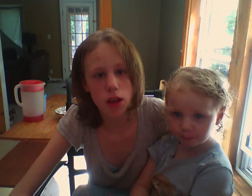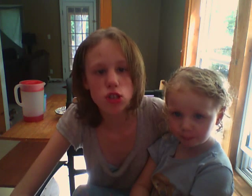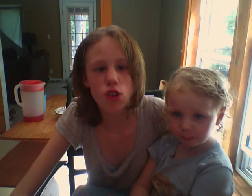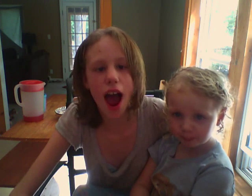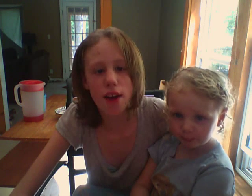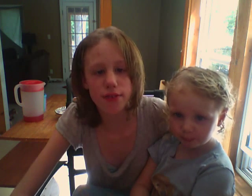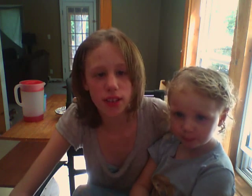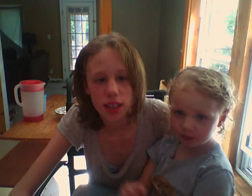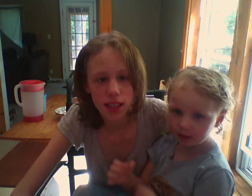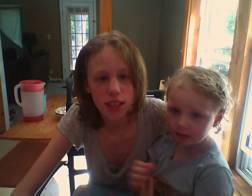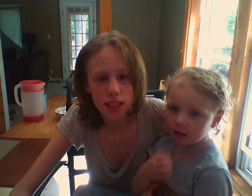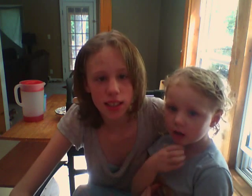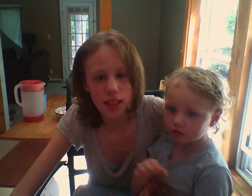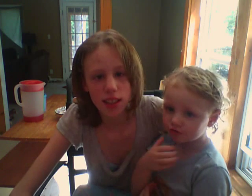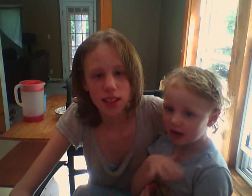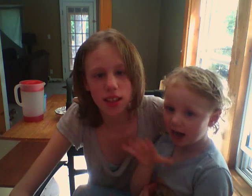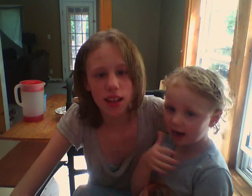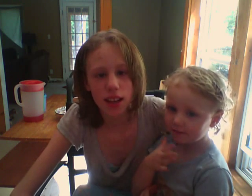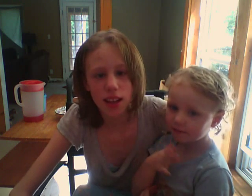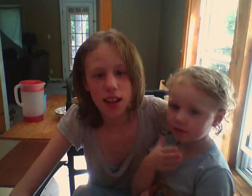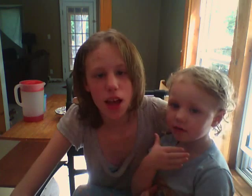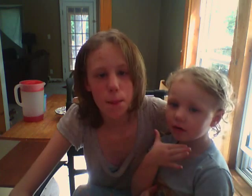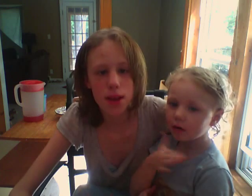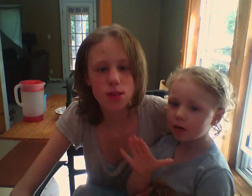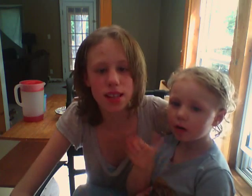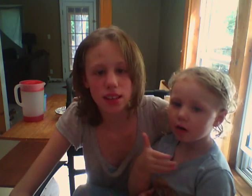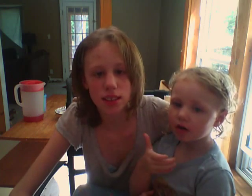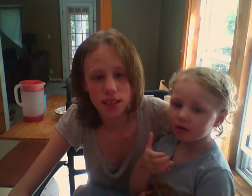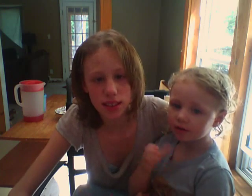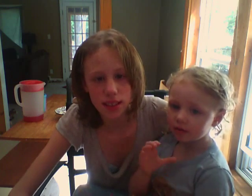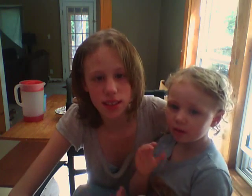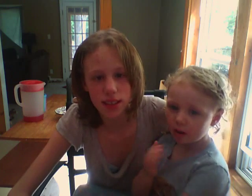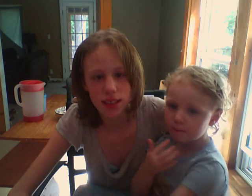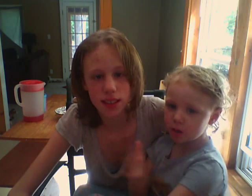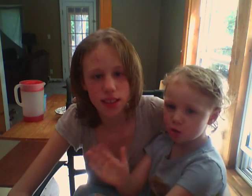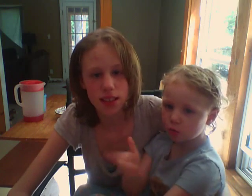Draft Draft Music Music